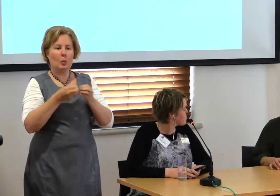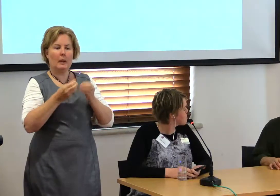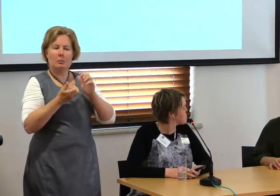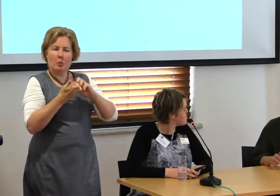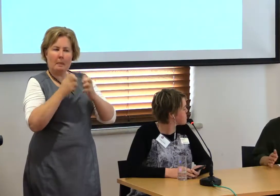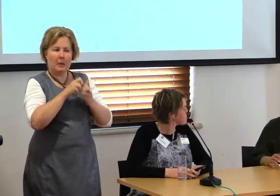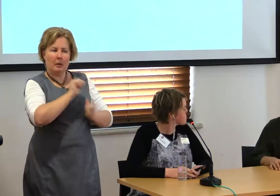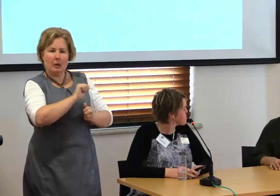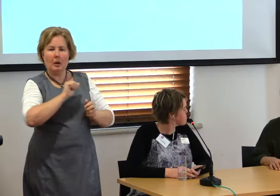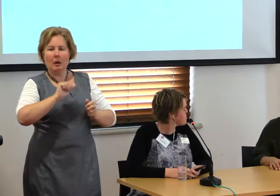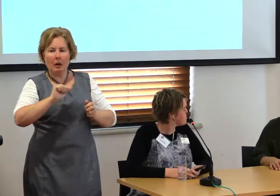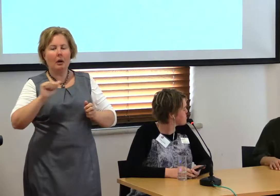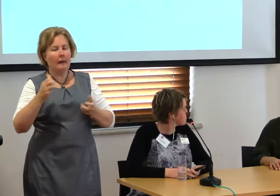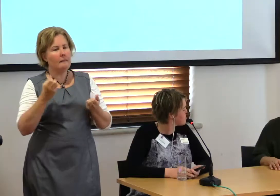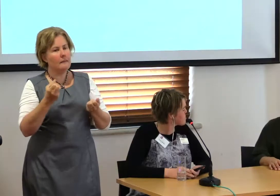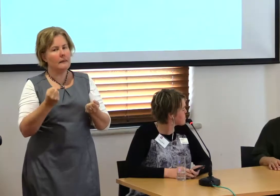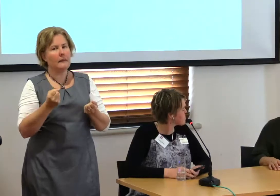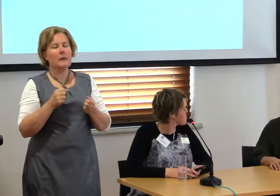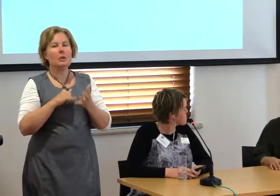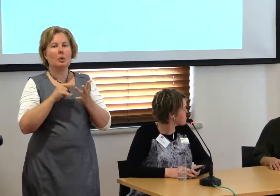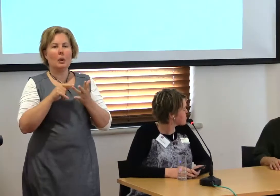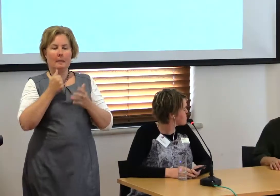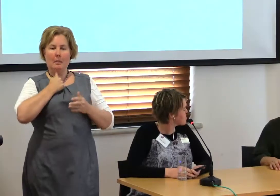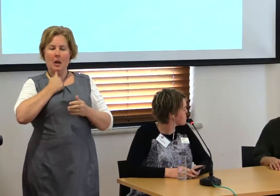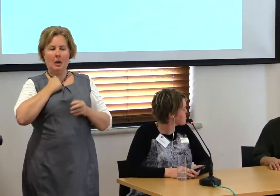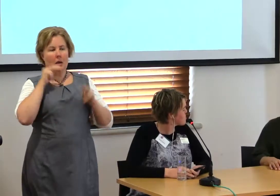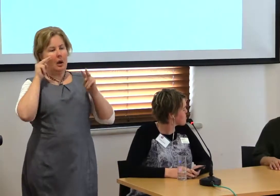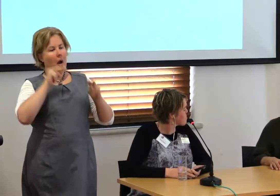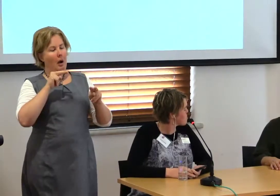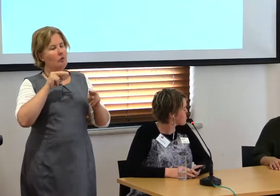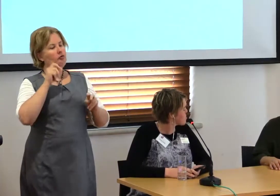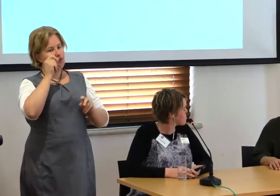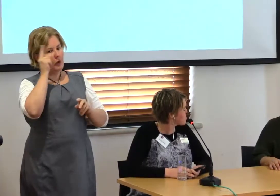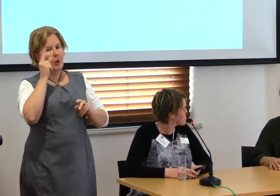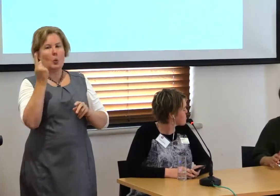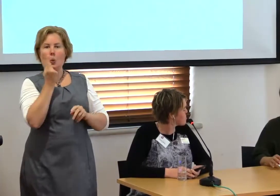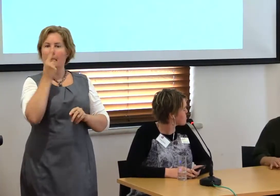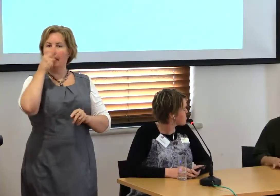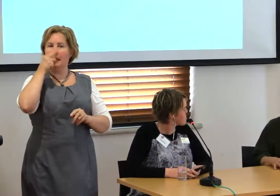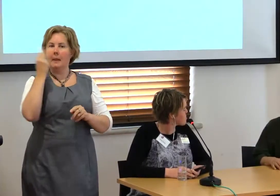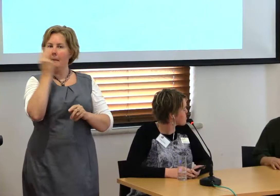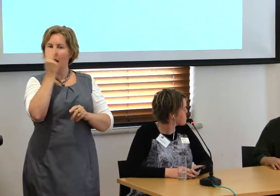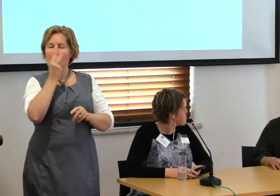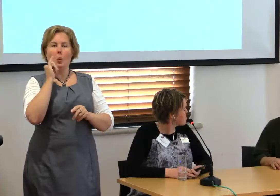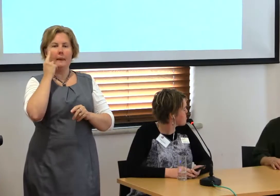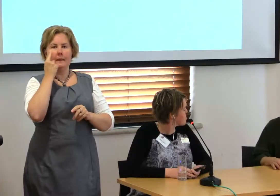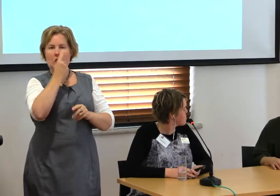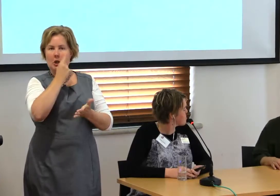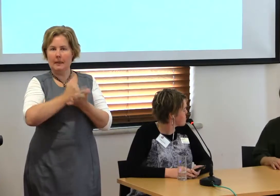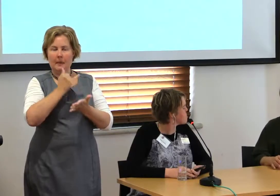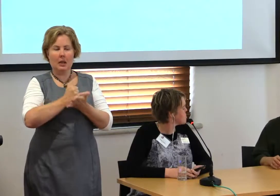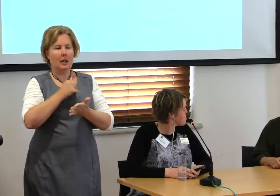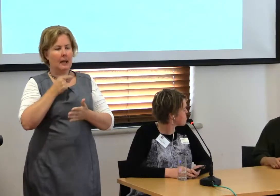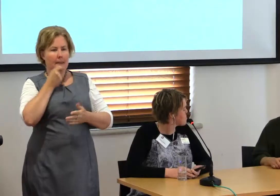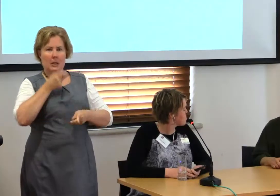come to my attention, I guess, working with people that are blind or vision impaired, has been being able to access